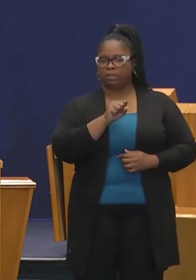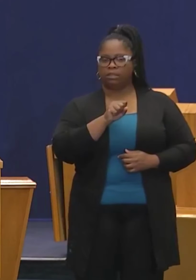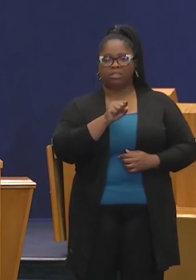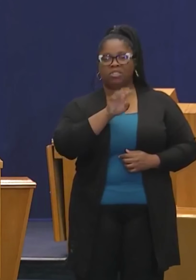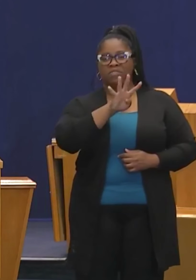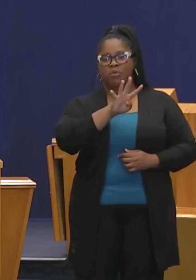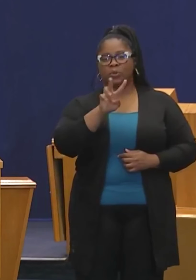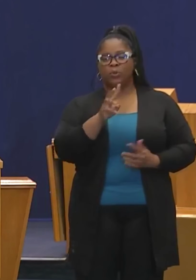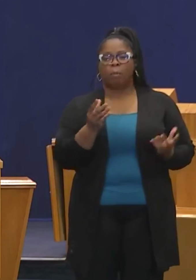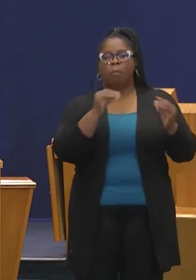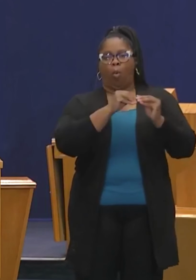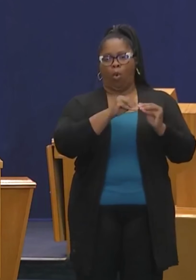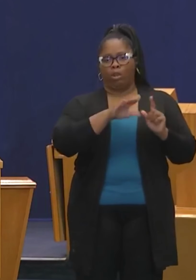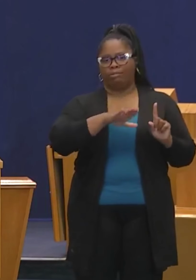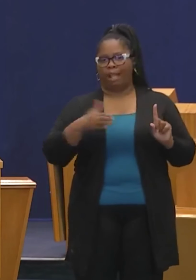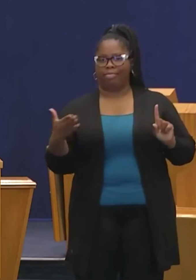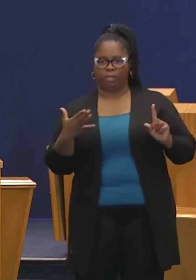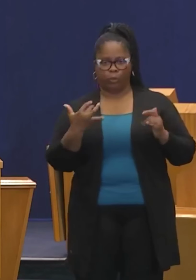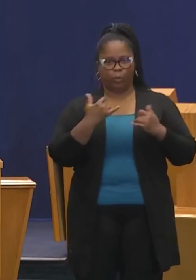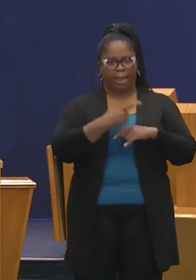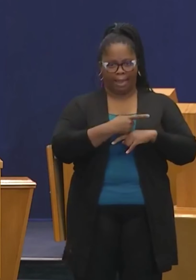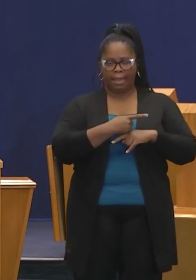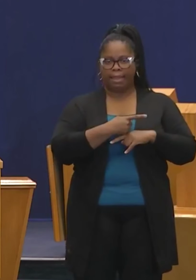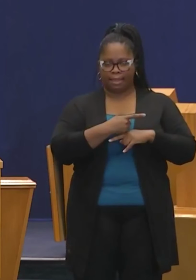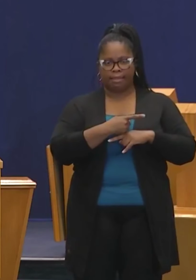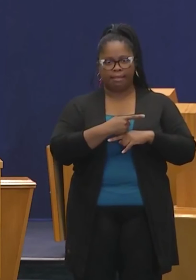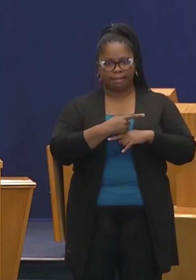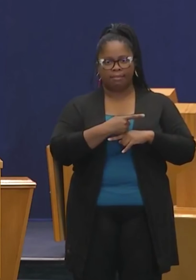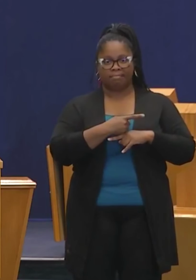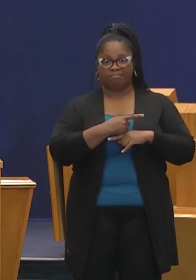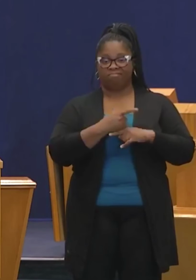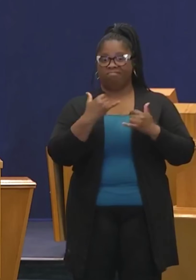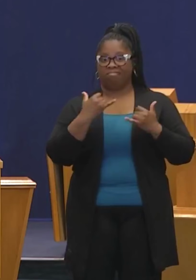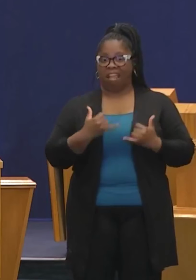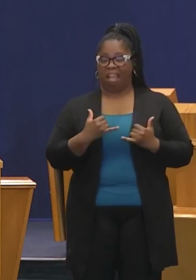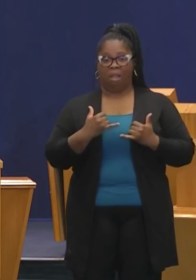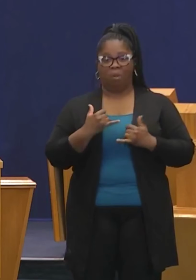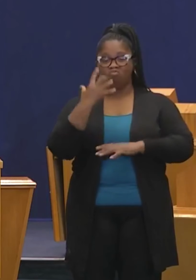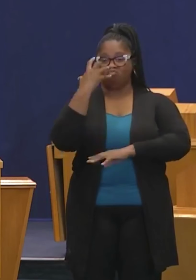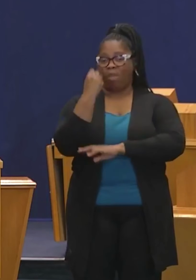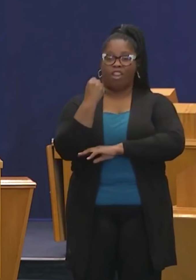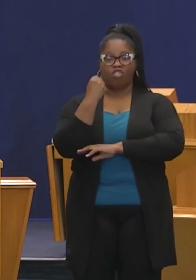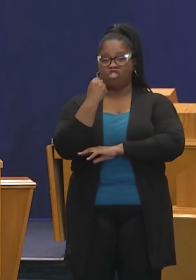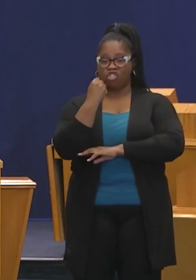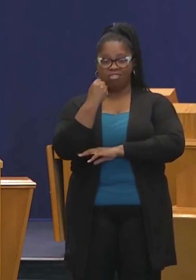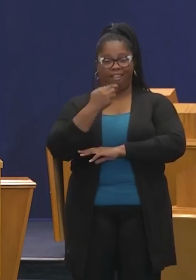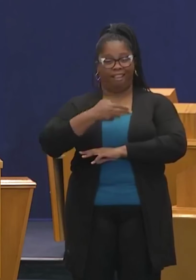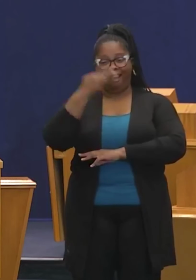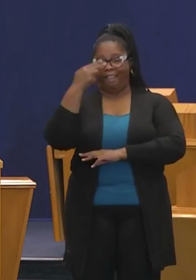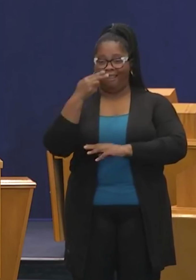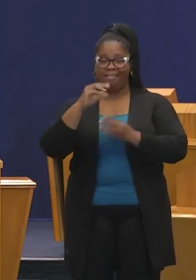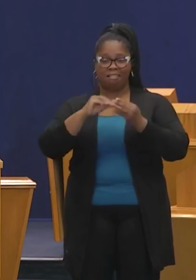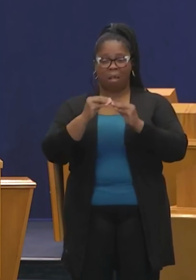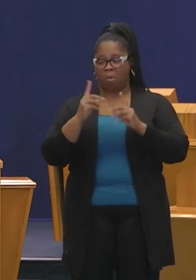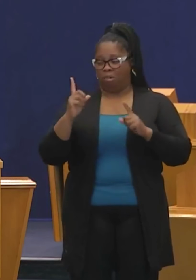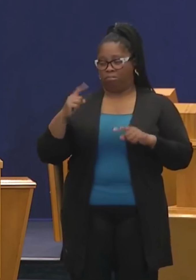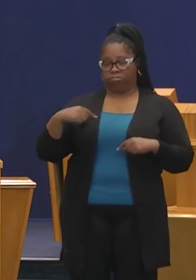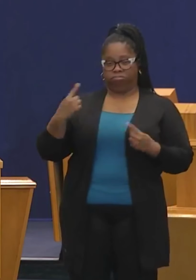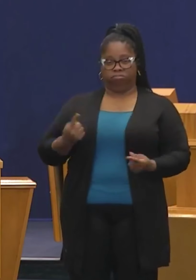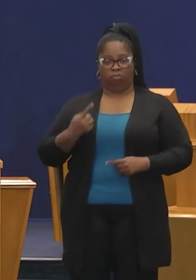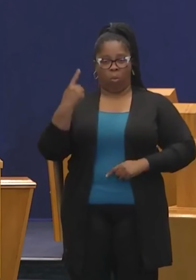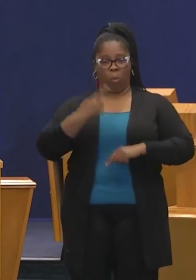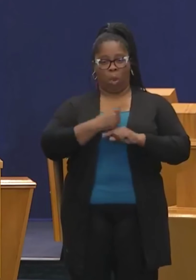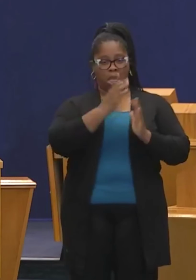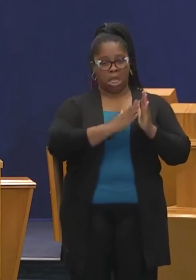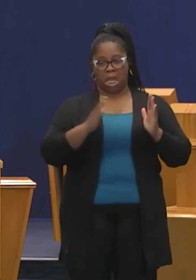additional 42 deaths today. Again, this will now be the highest number of deaths we've reported for any single